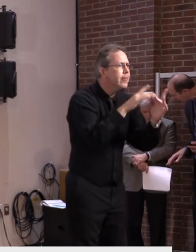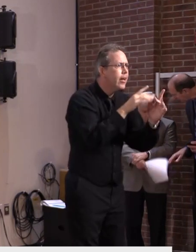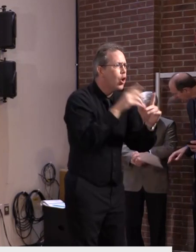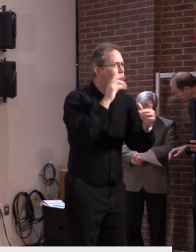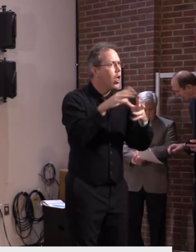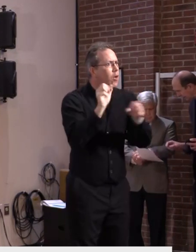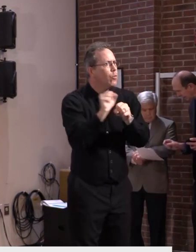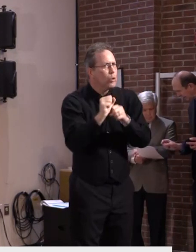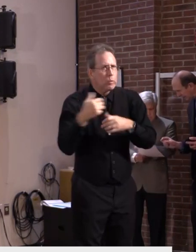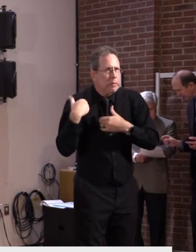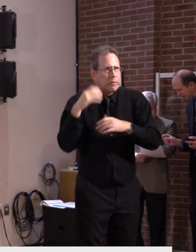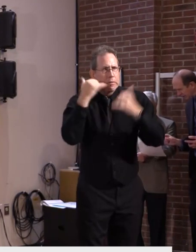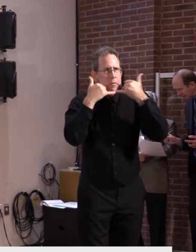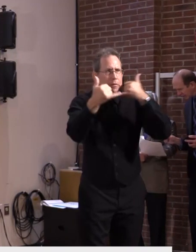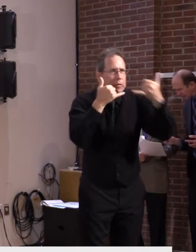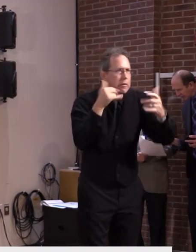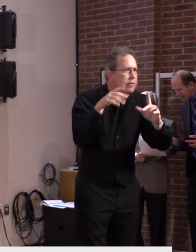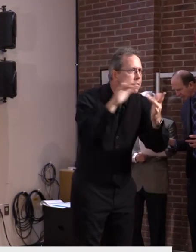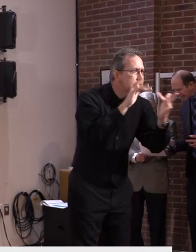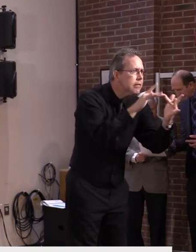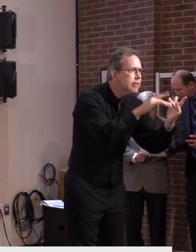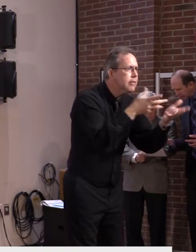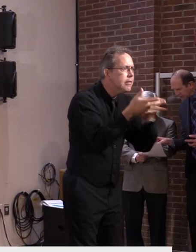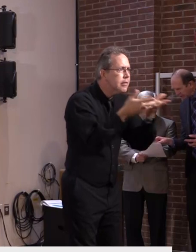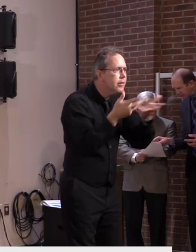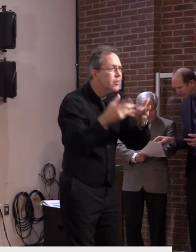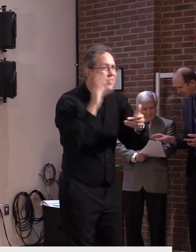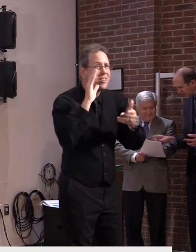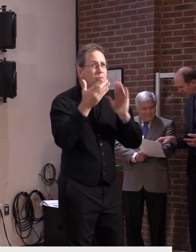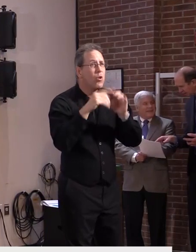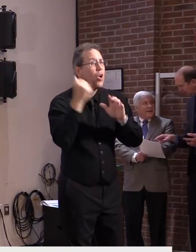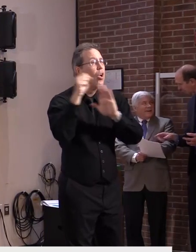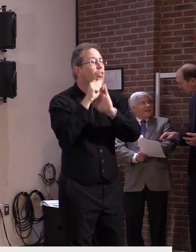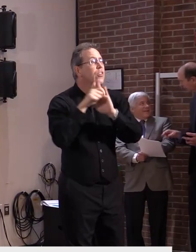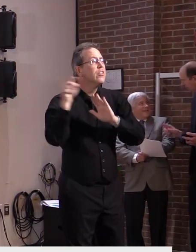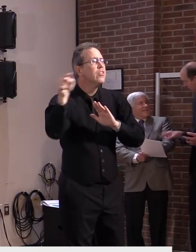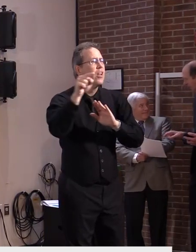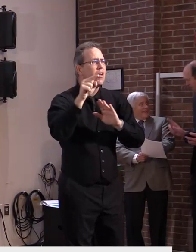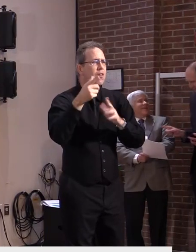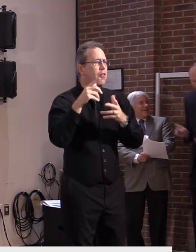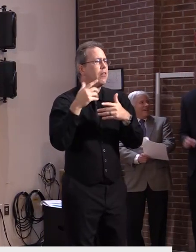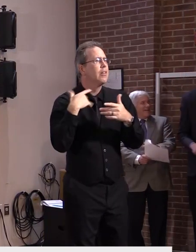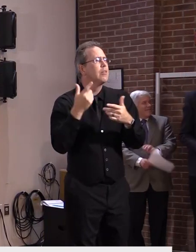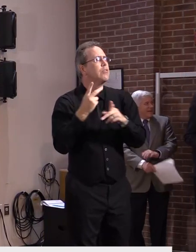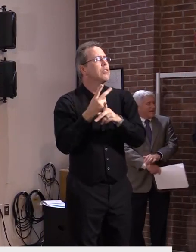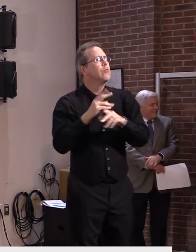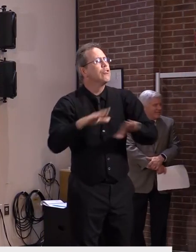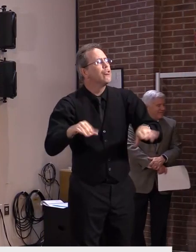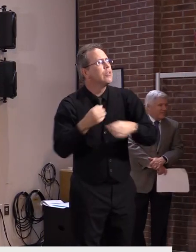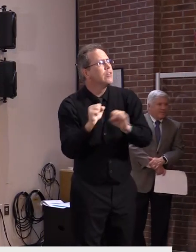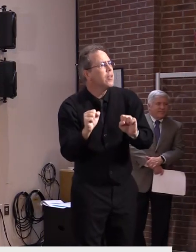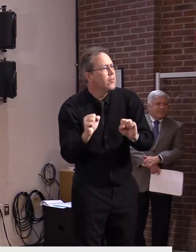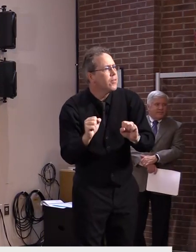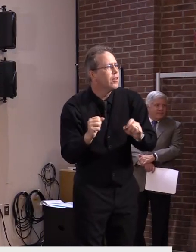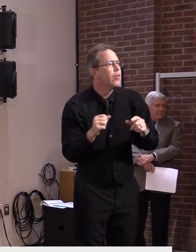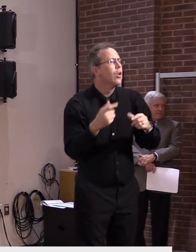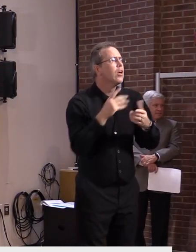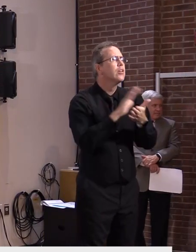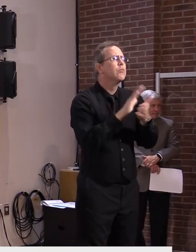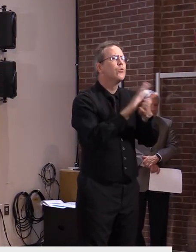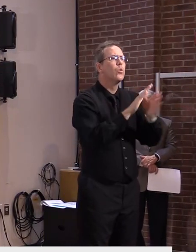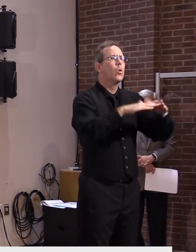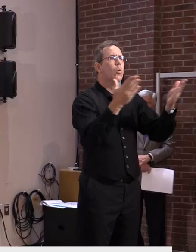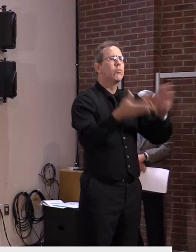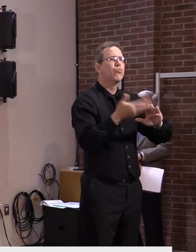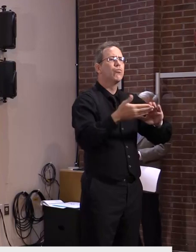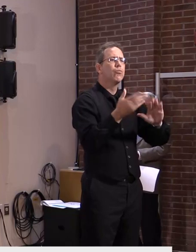is a powerful tool that has been shown in other states to keep kids safe and keep them also in school. We know from data